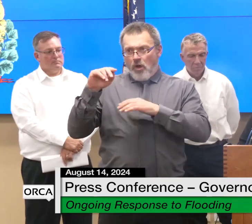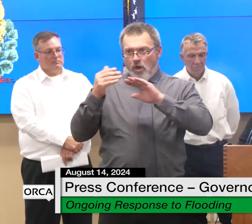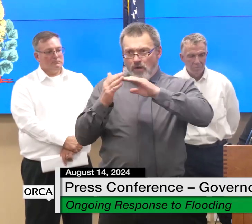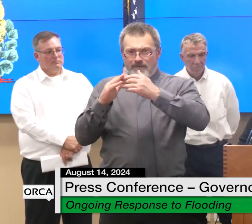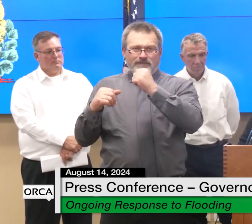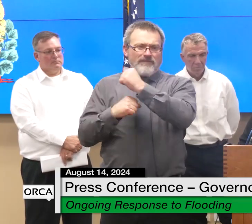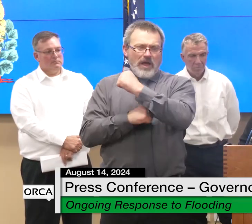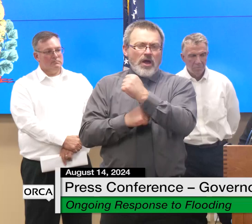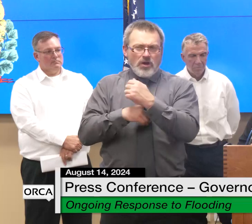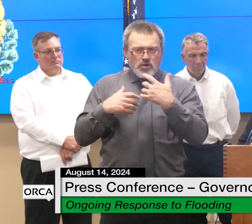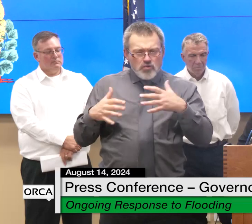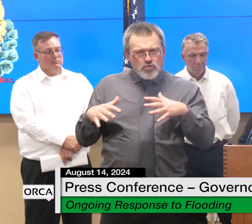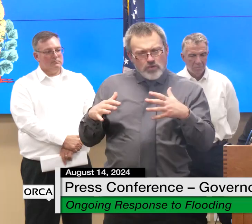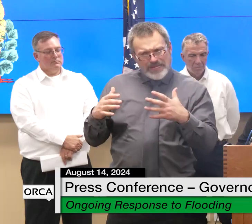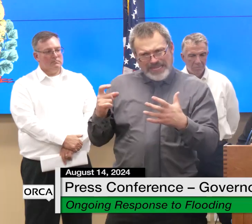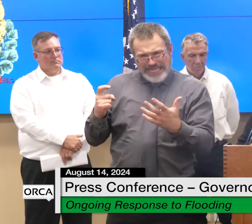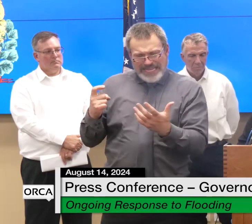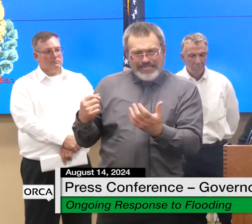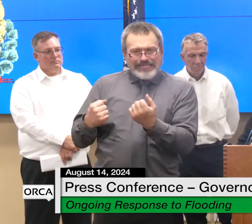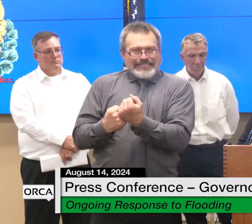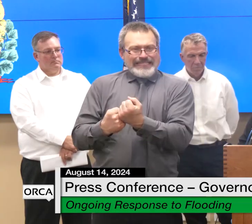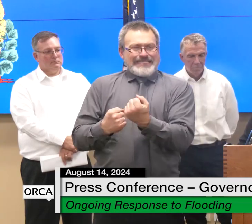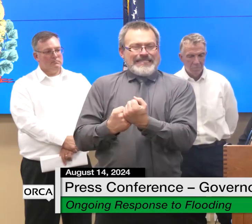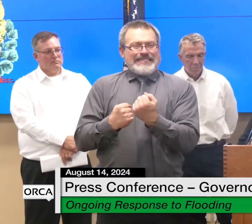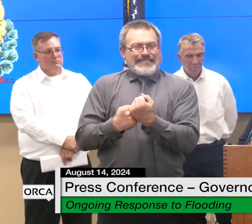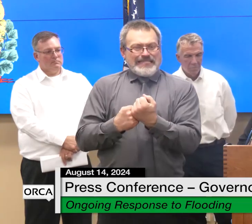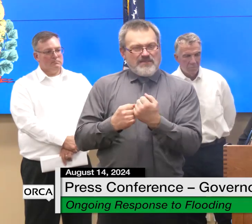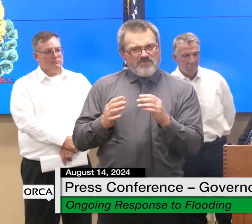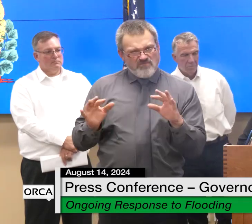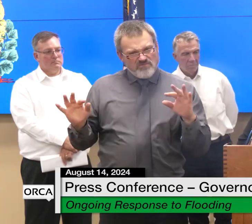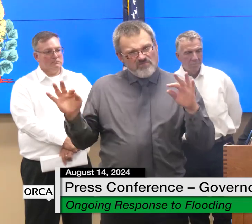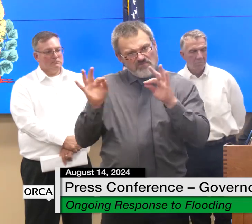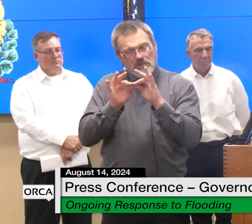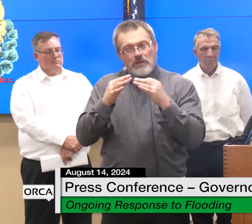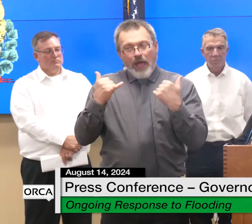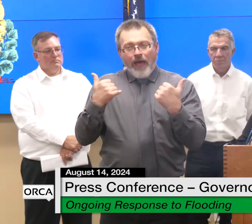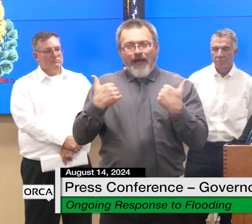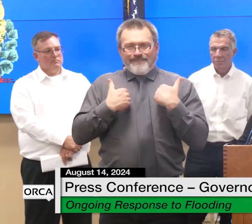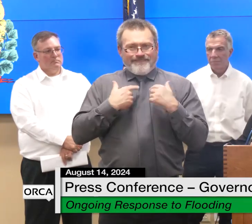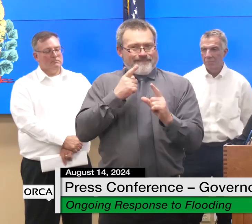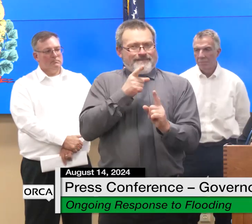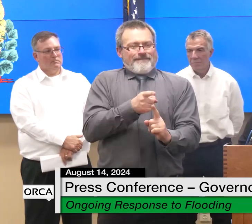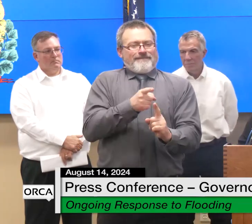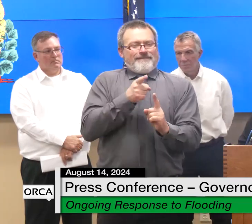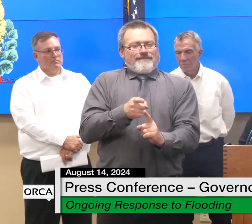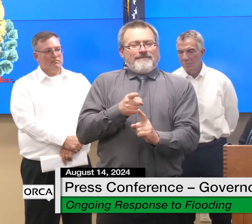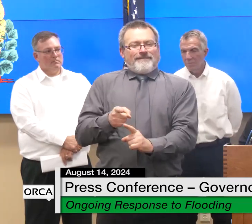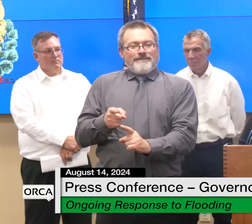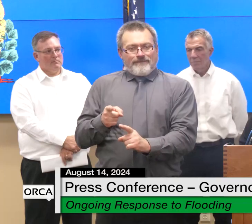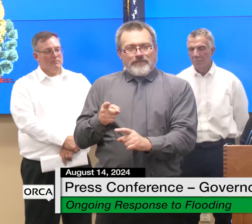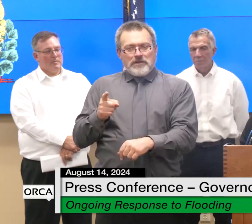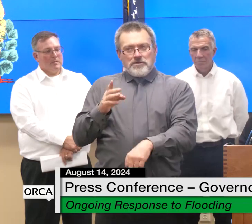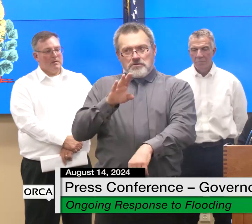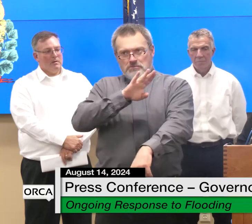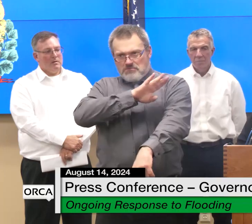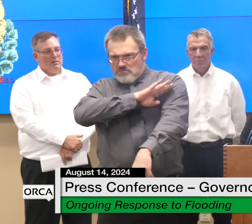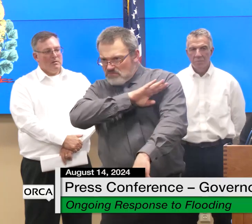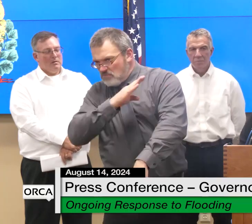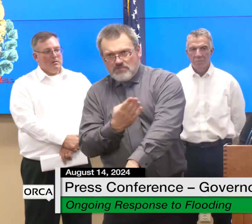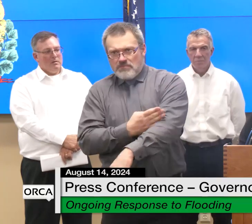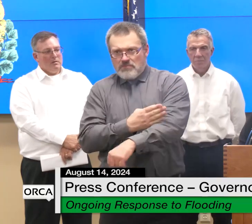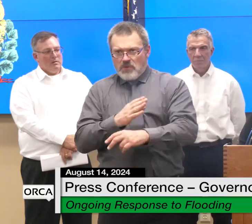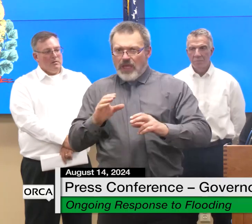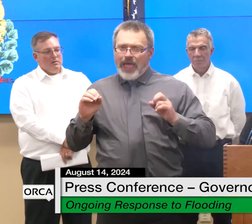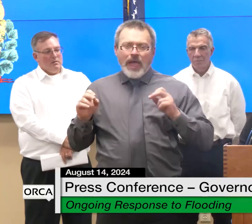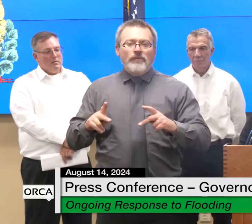that this is an important and very specific, powerful window of opportunity in front of us right now. To